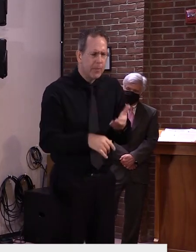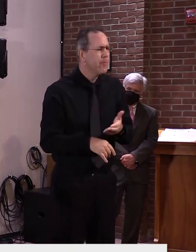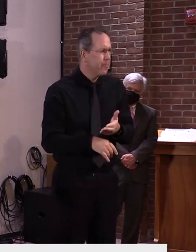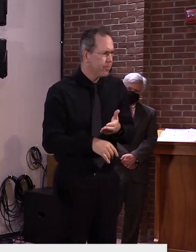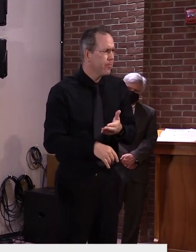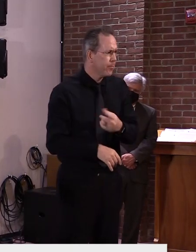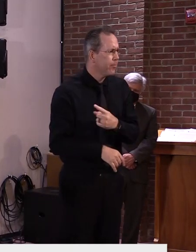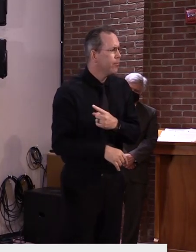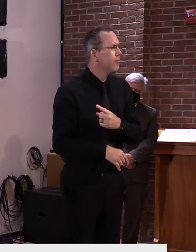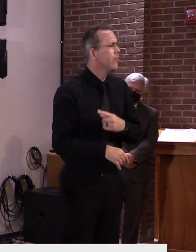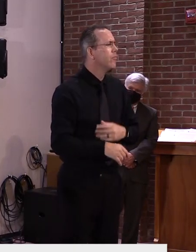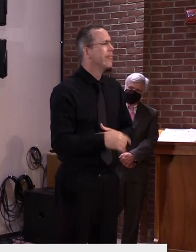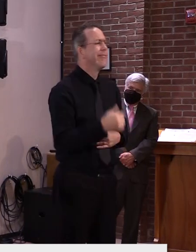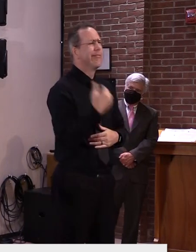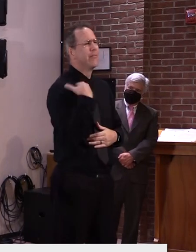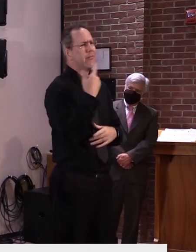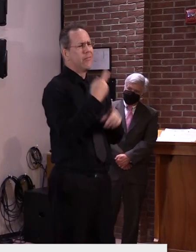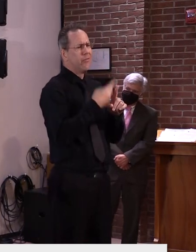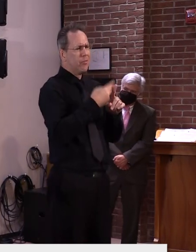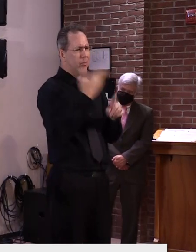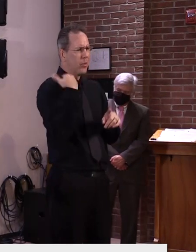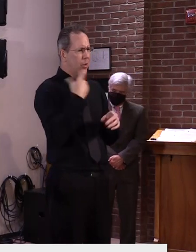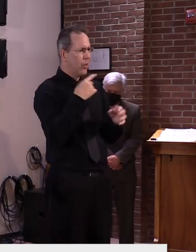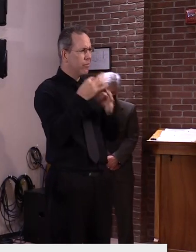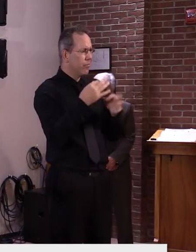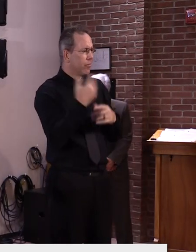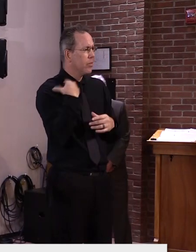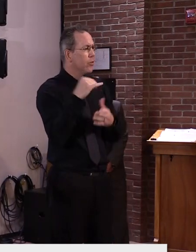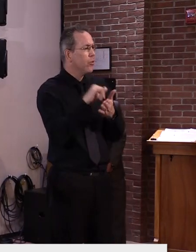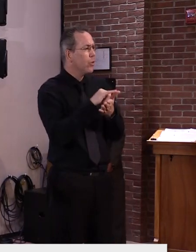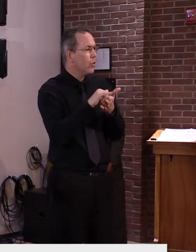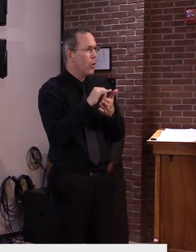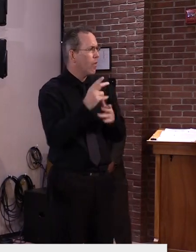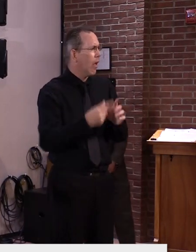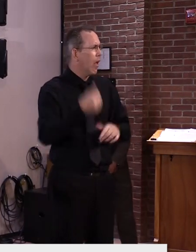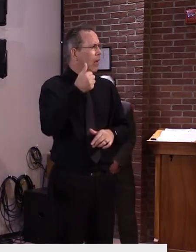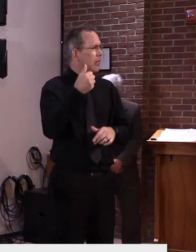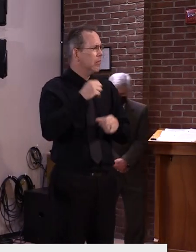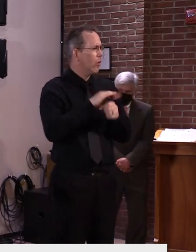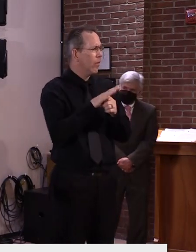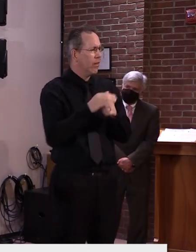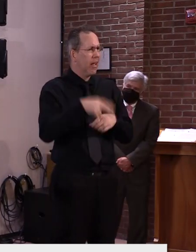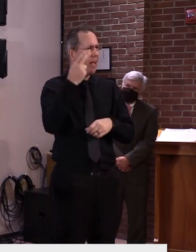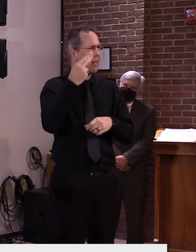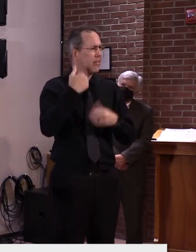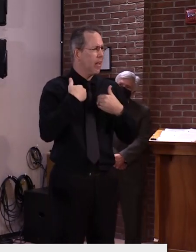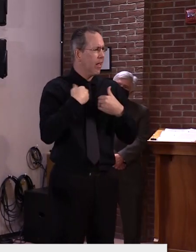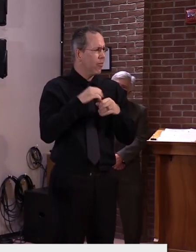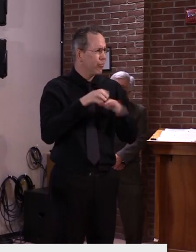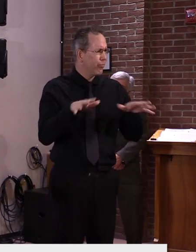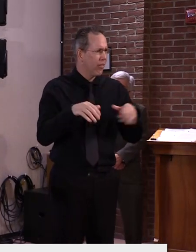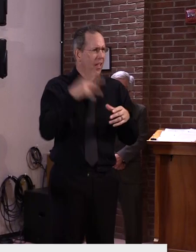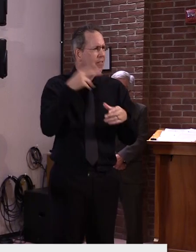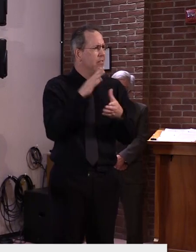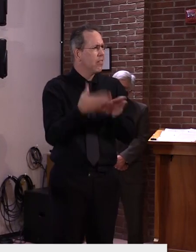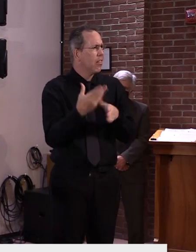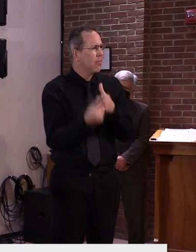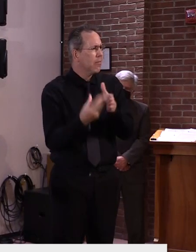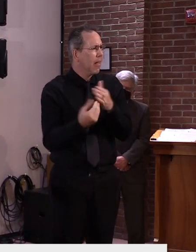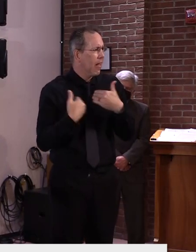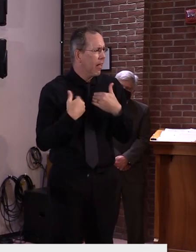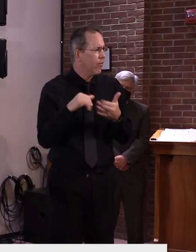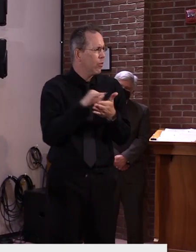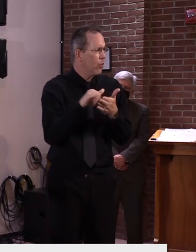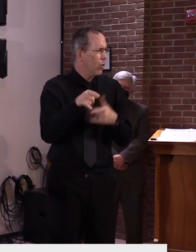think New York, who has the highest number of positives, highest death rate, I think there were 33 or